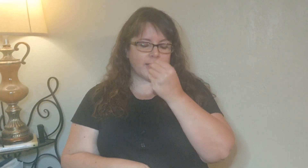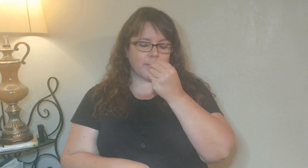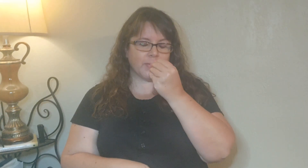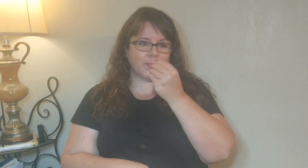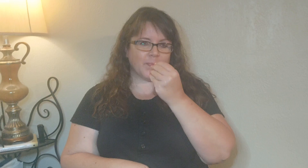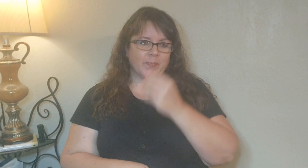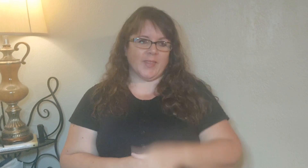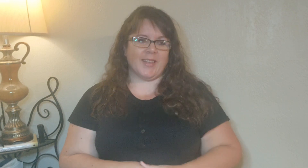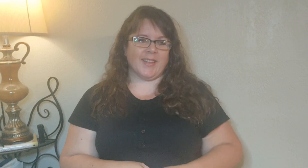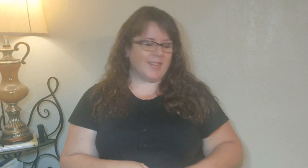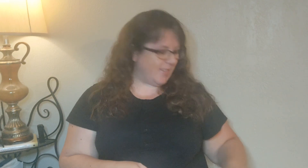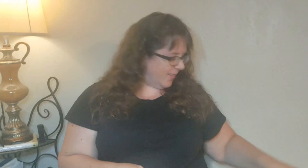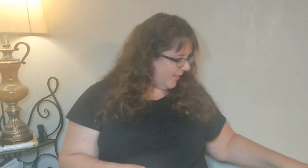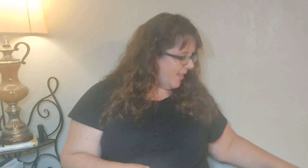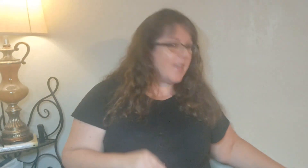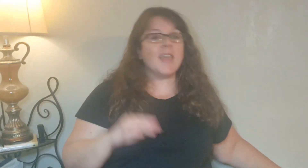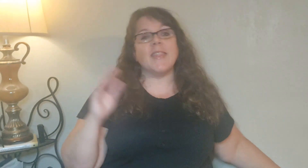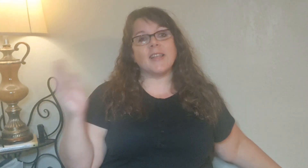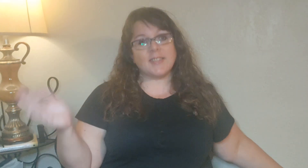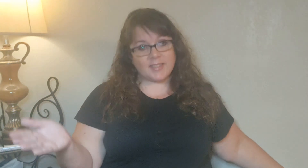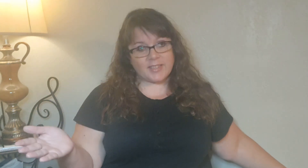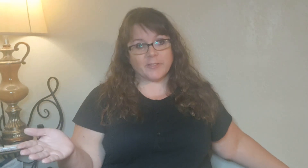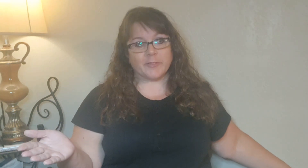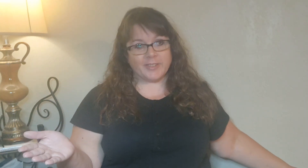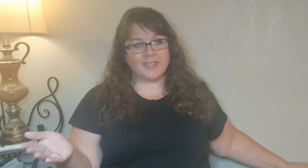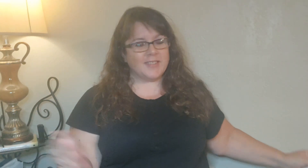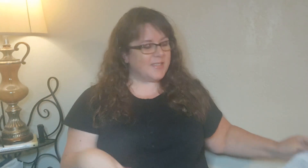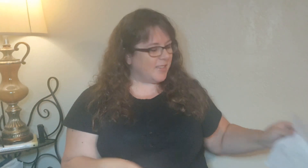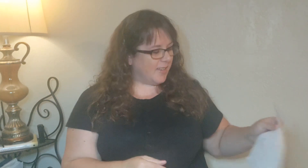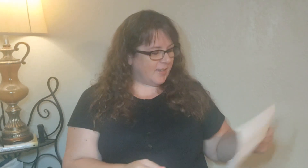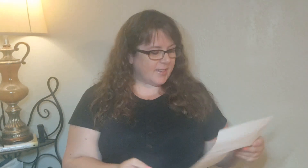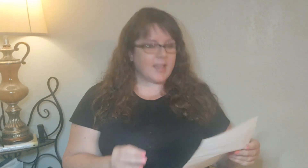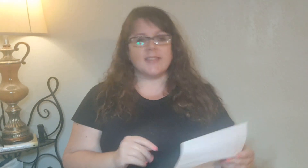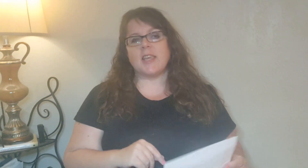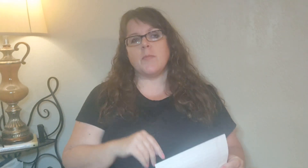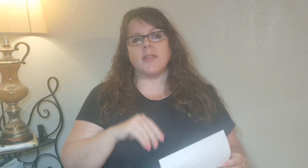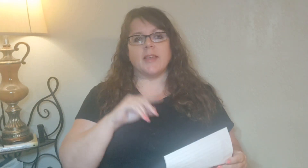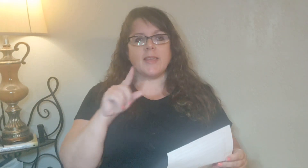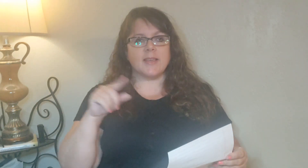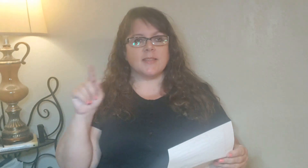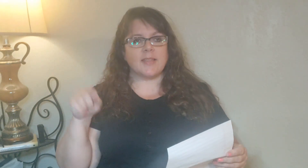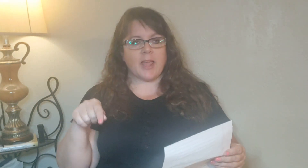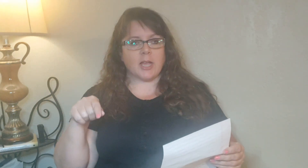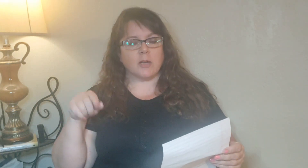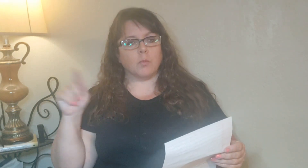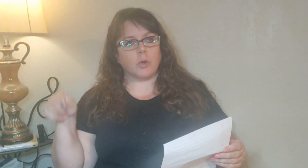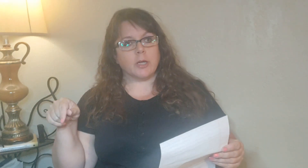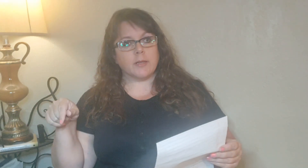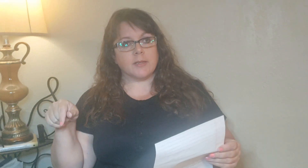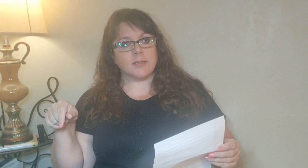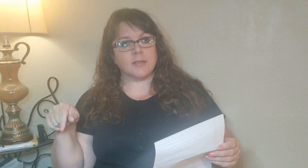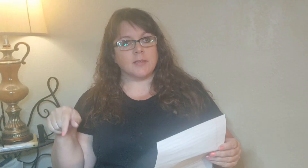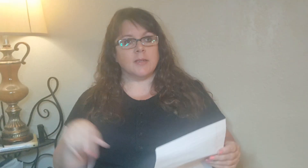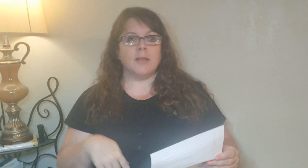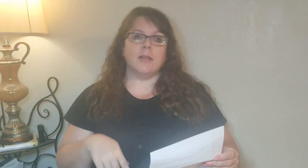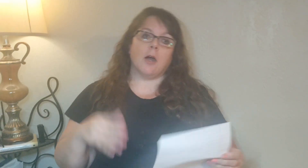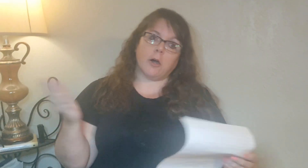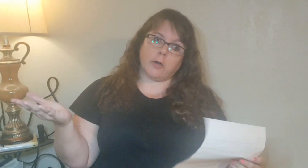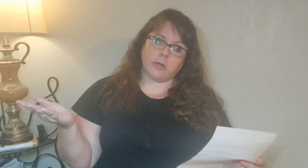sleep. And that's the difference. It's keeping the is, am, was,